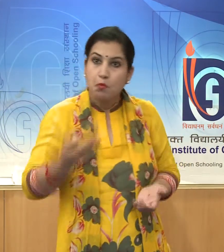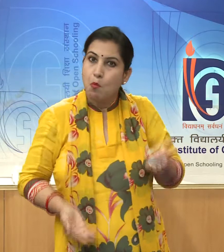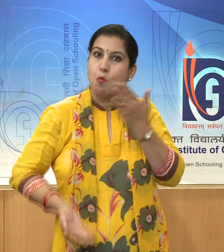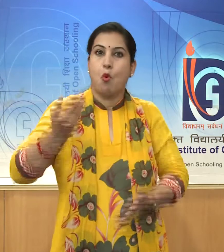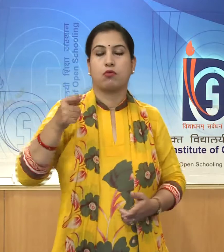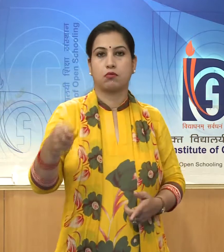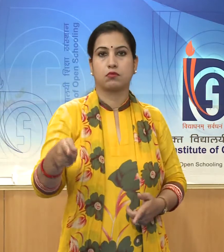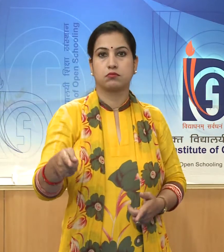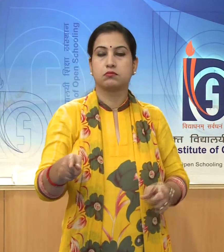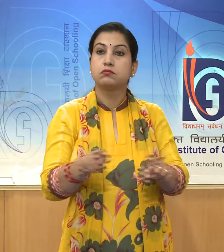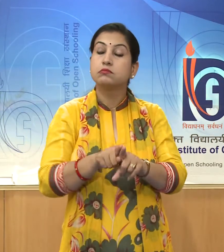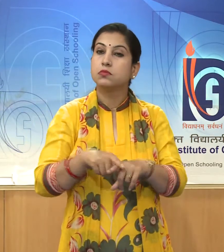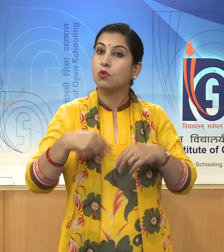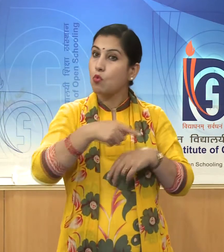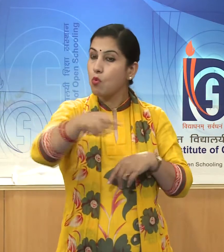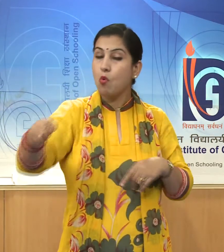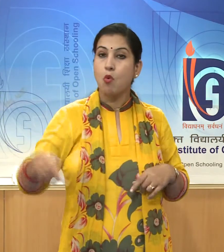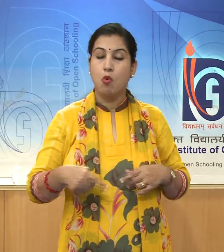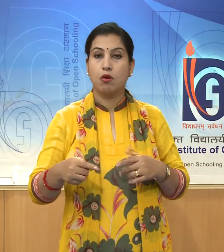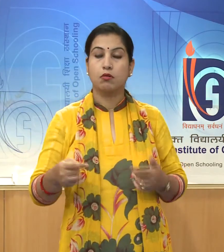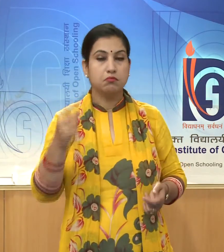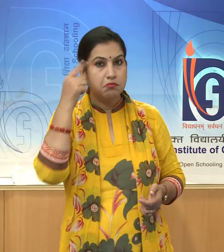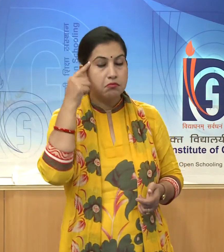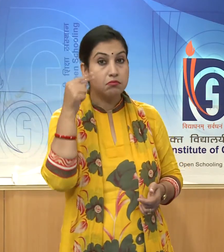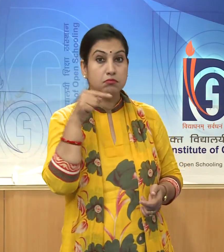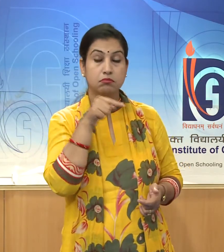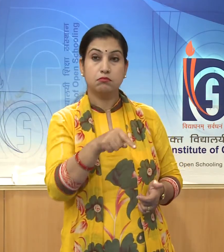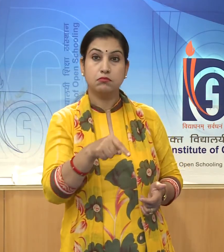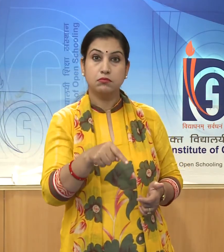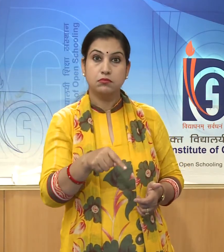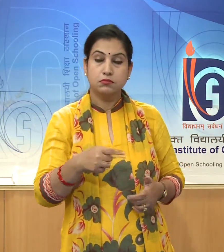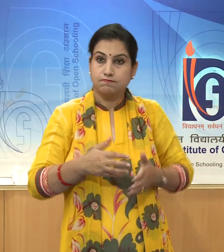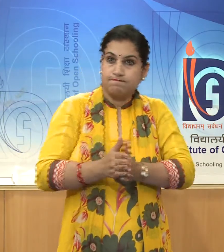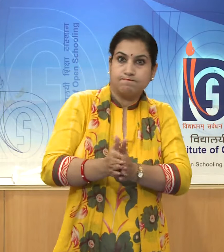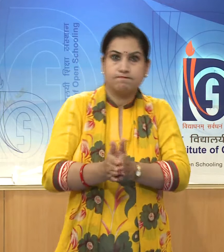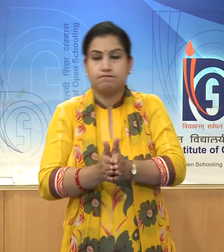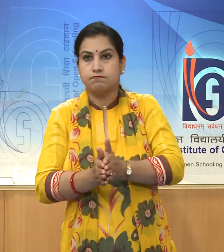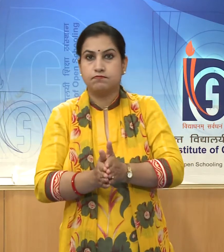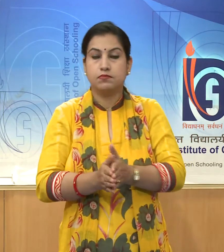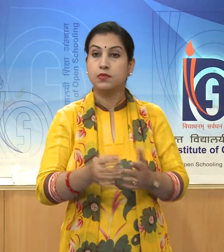He is widely regarded for his enchanting